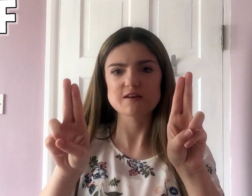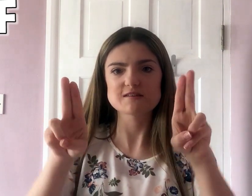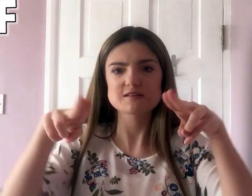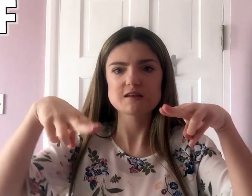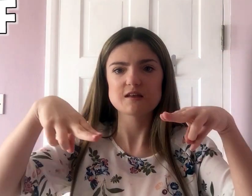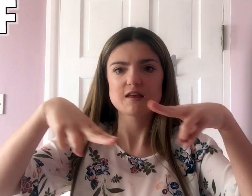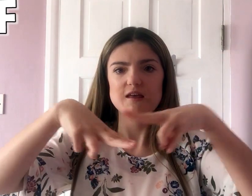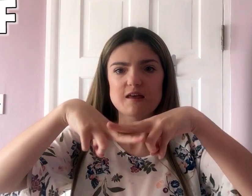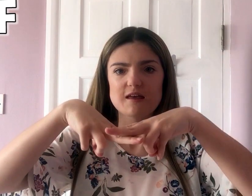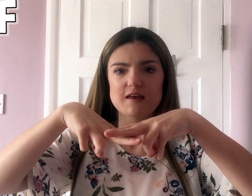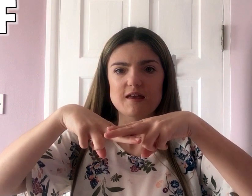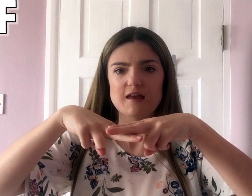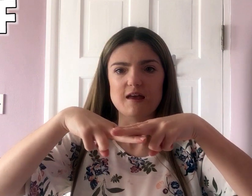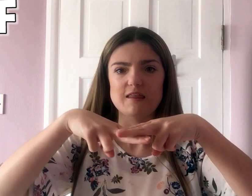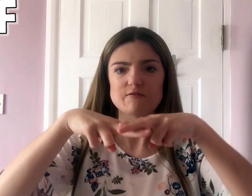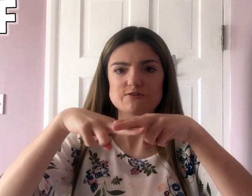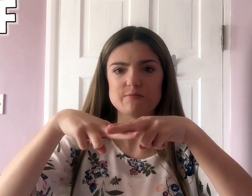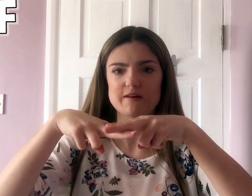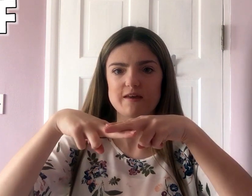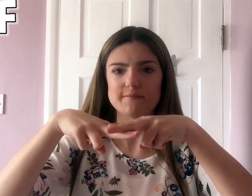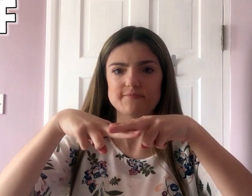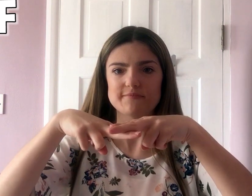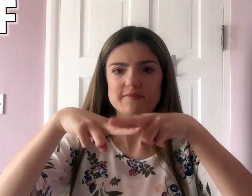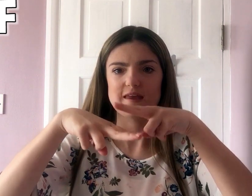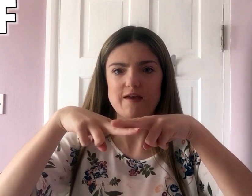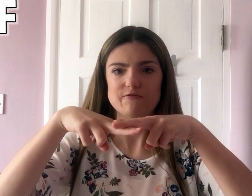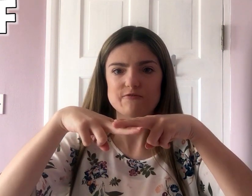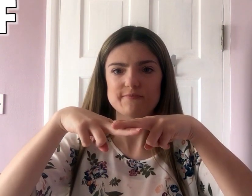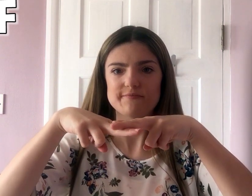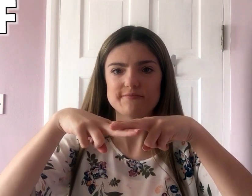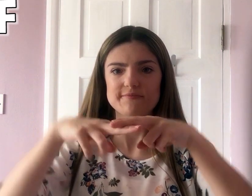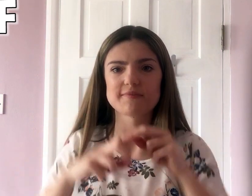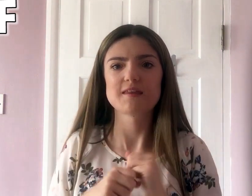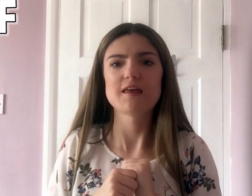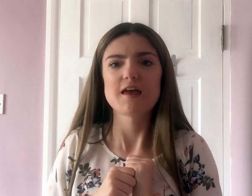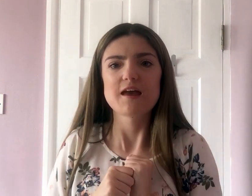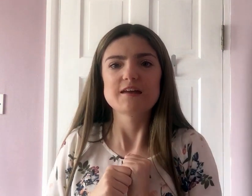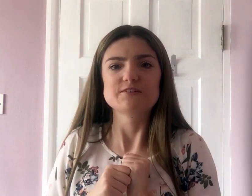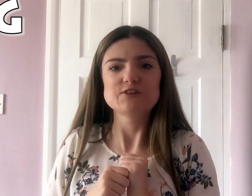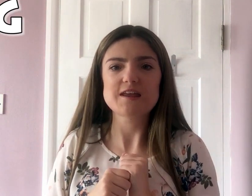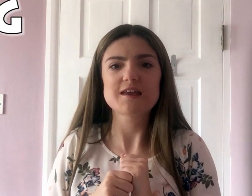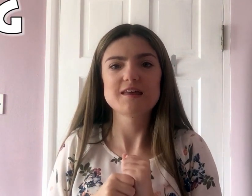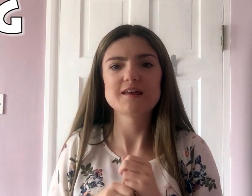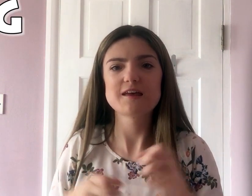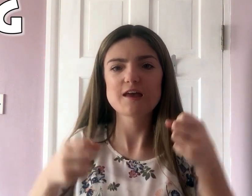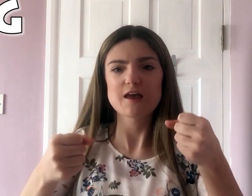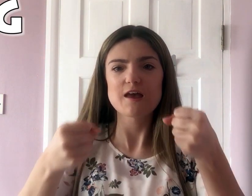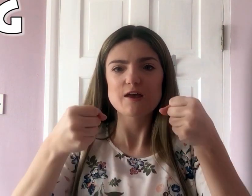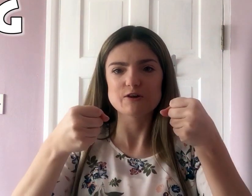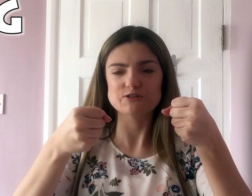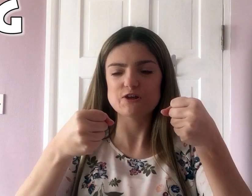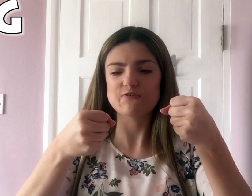fingers, and they're on top like that, F. And G, you've got two